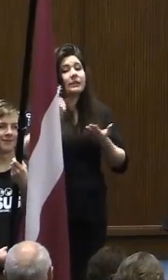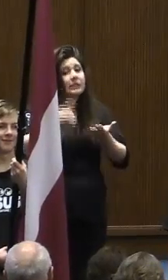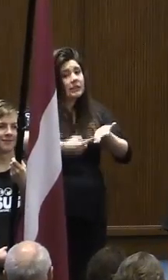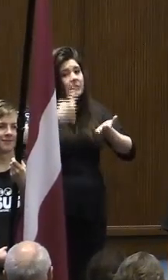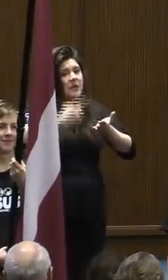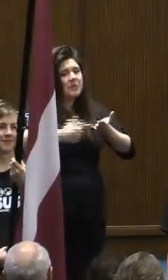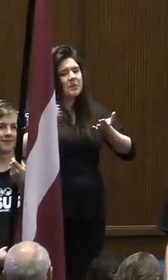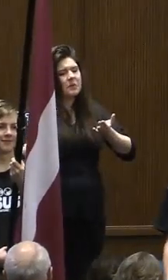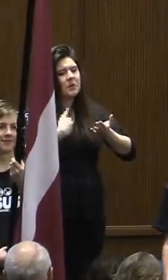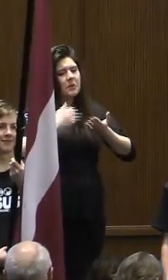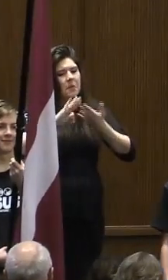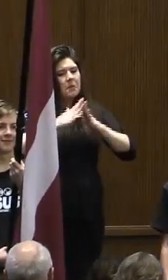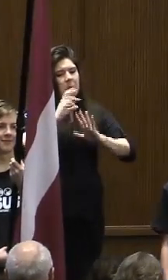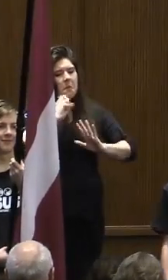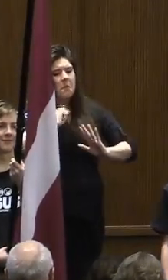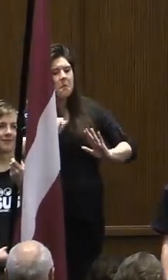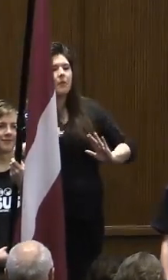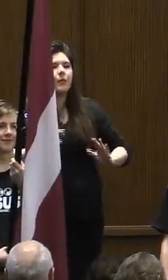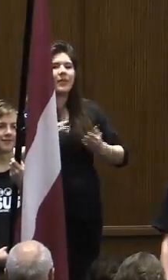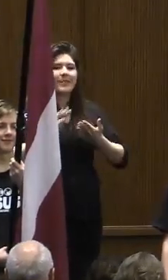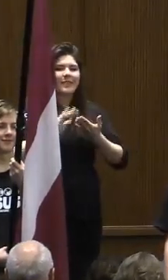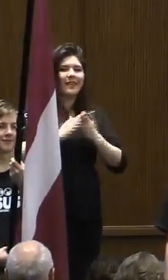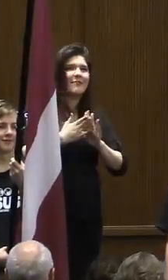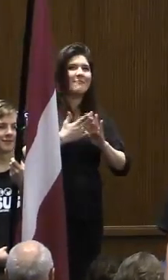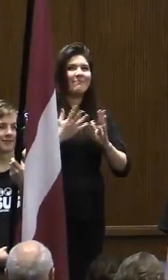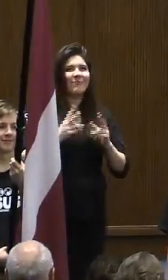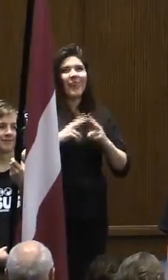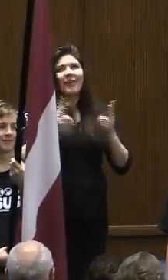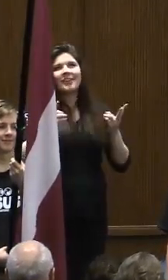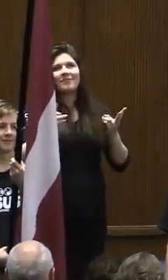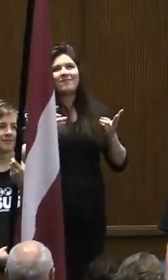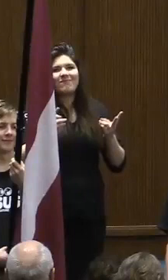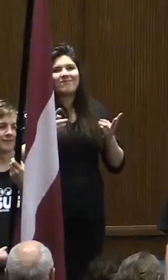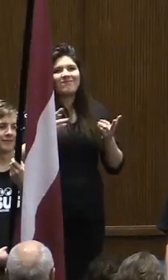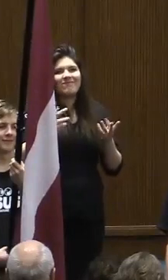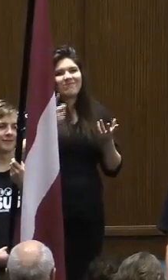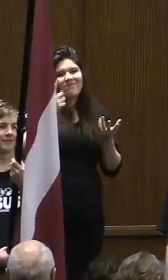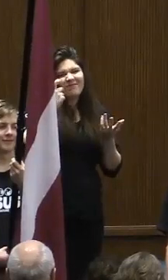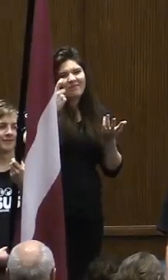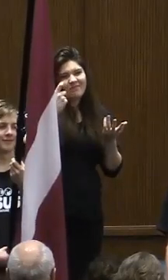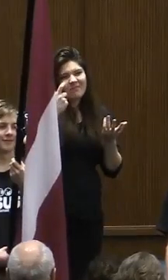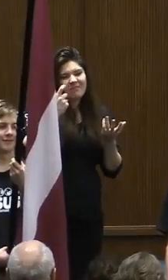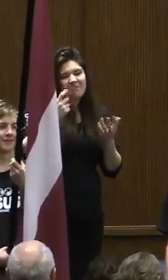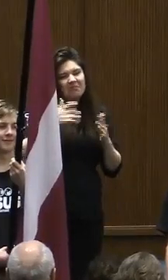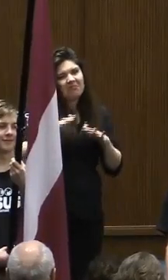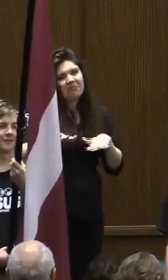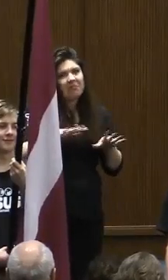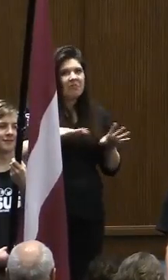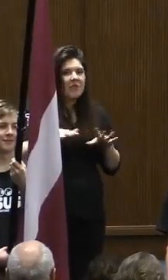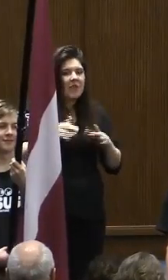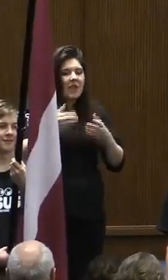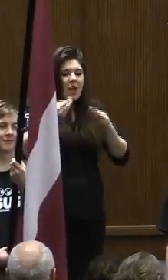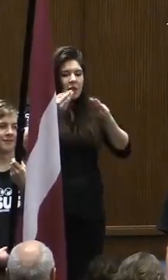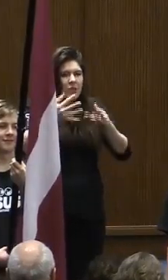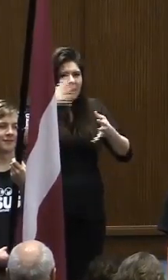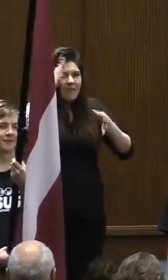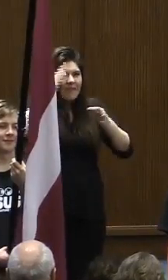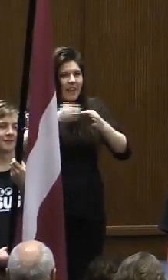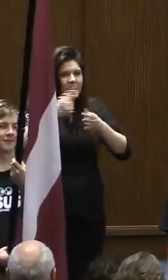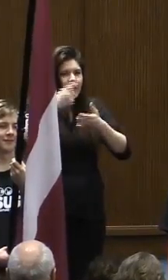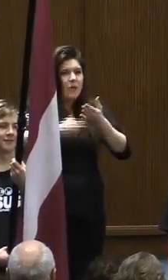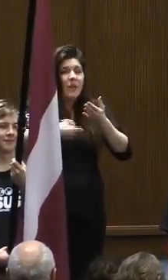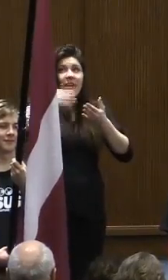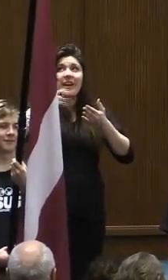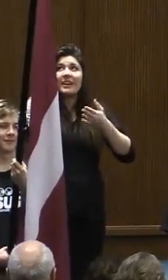Sometimes as we get older, we can become very cynical and lose faith of what God